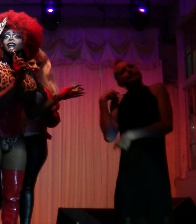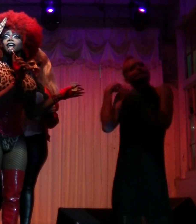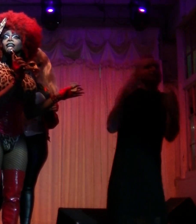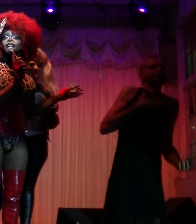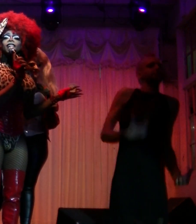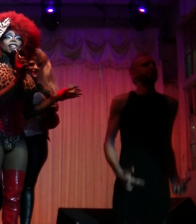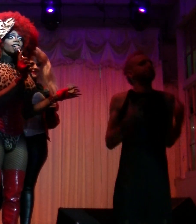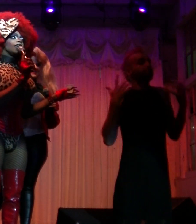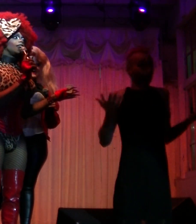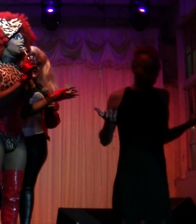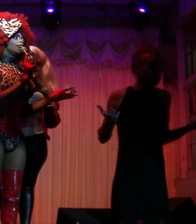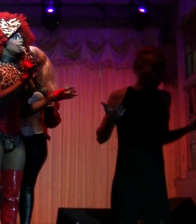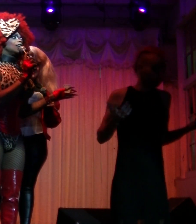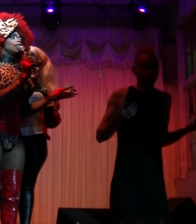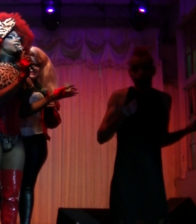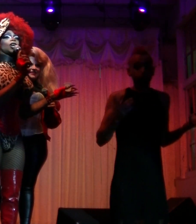Yes.